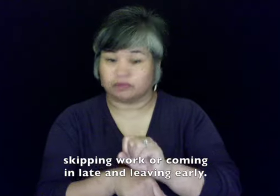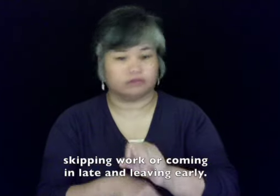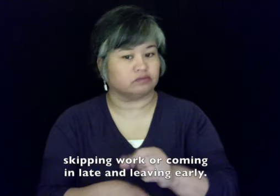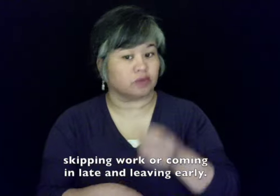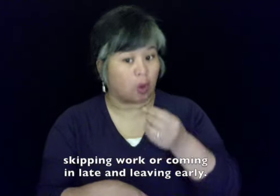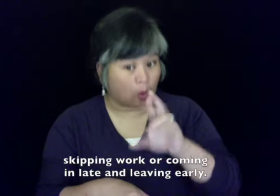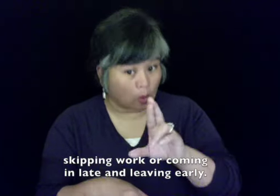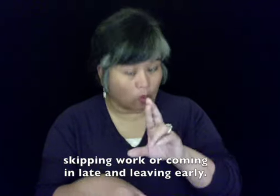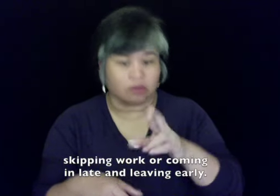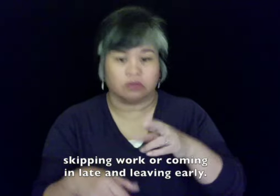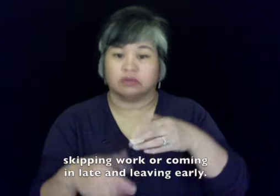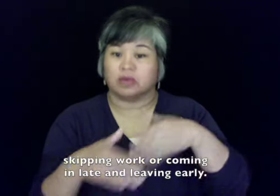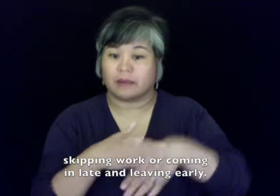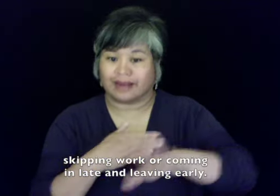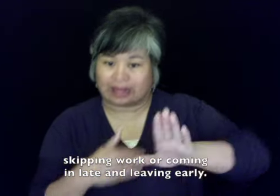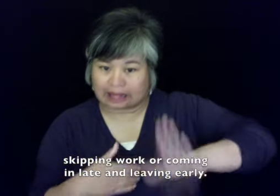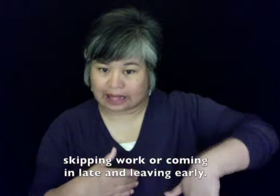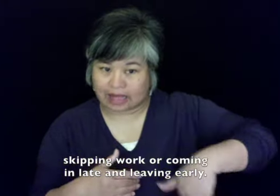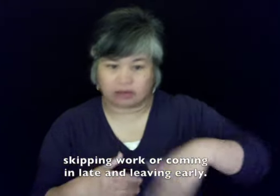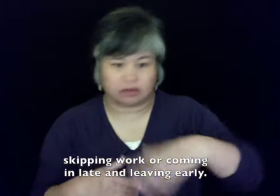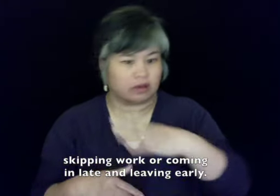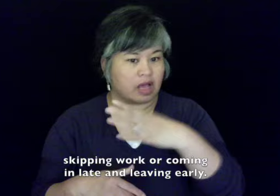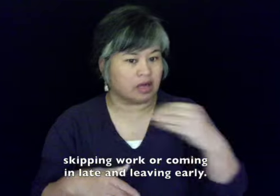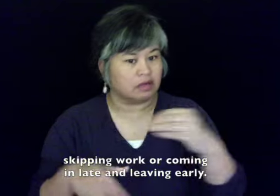Skipping work or coming in late and leaving early.